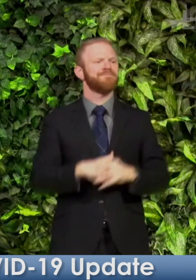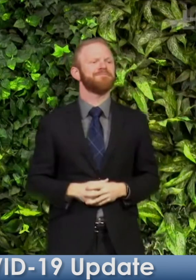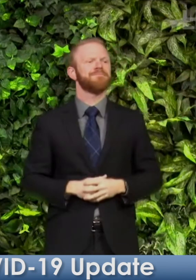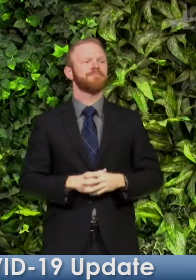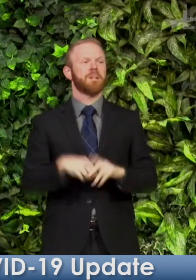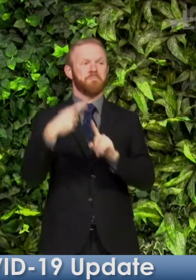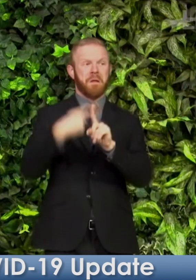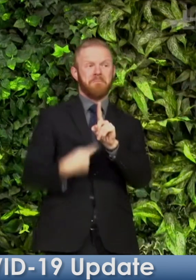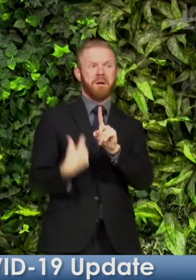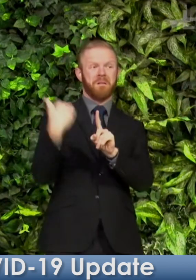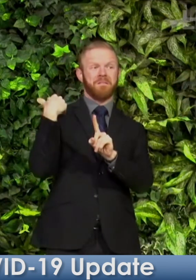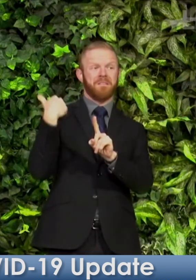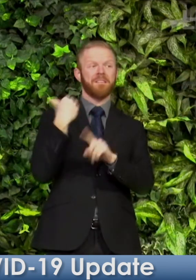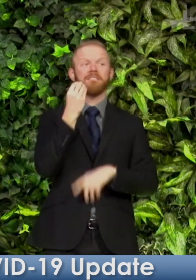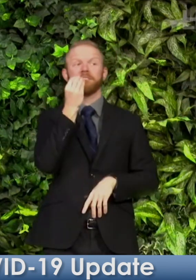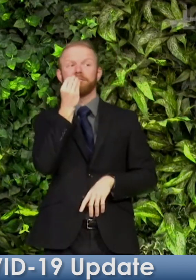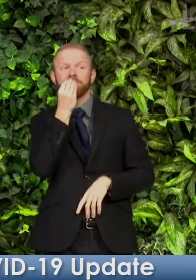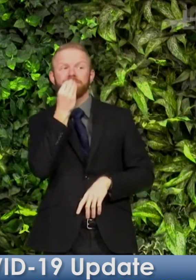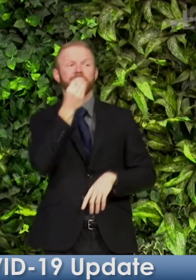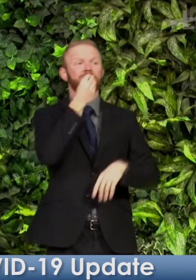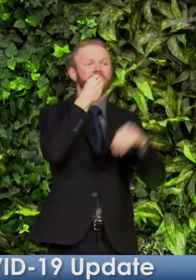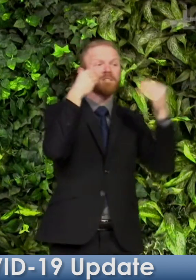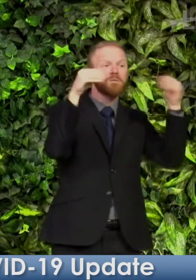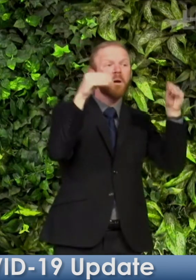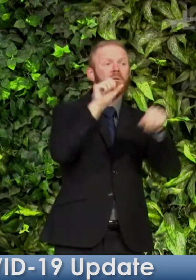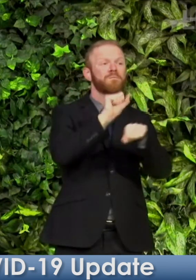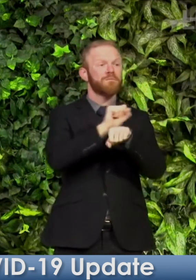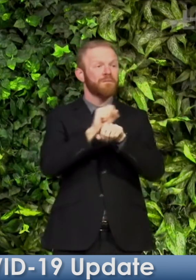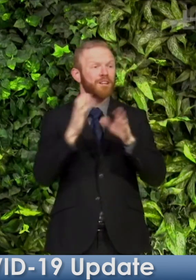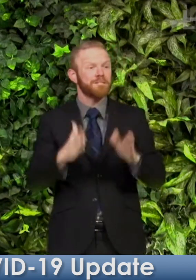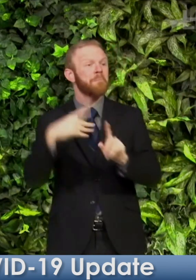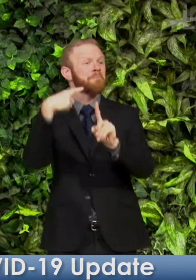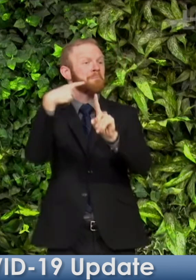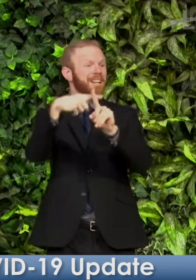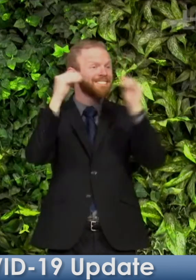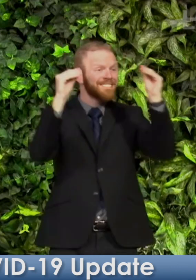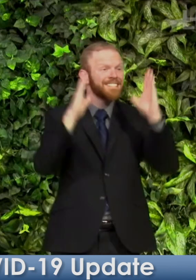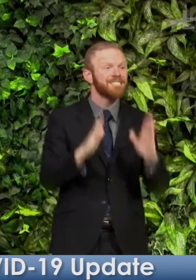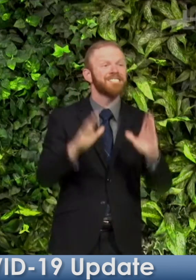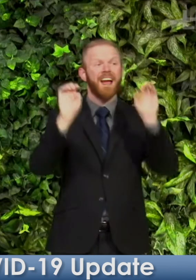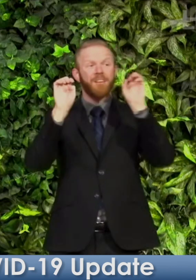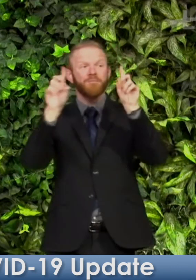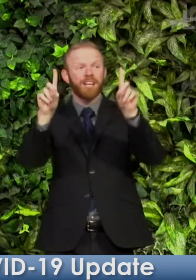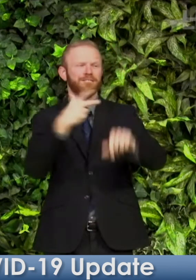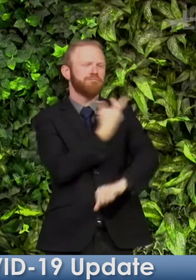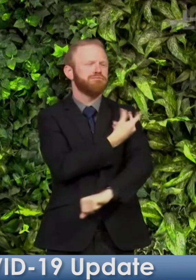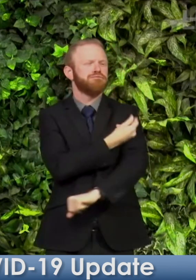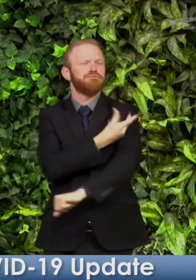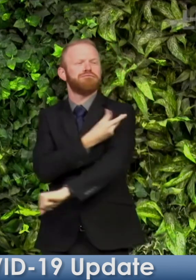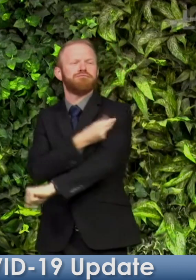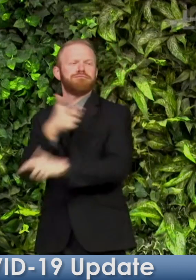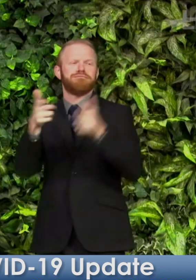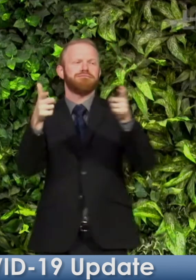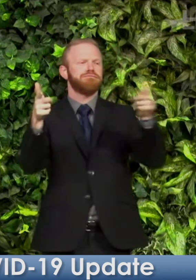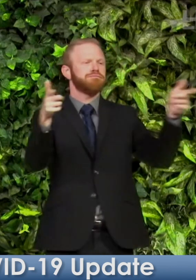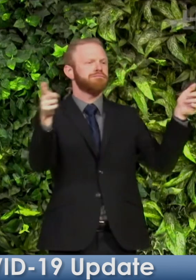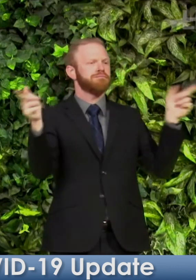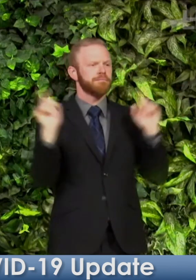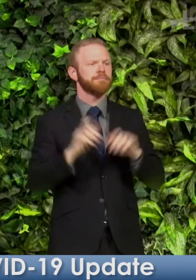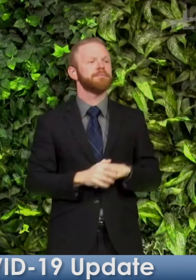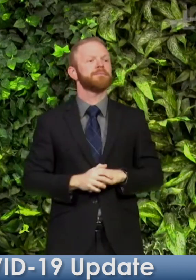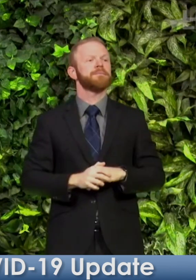well as our teachers and educators. In fact, today, after this press